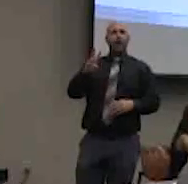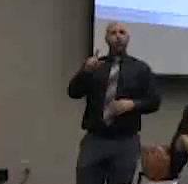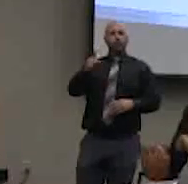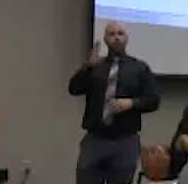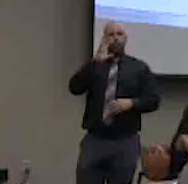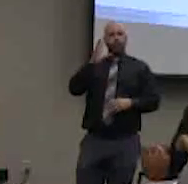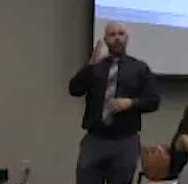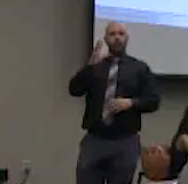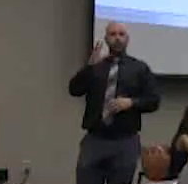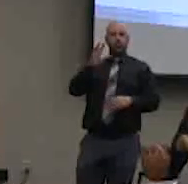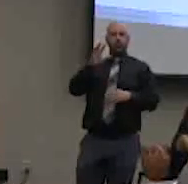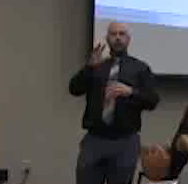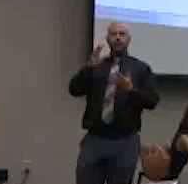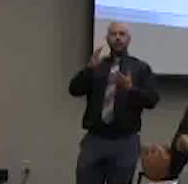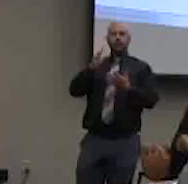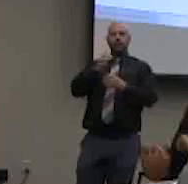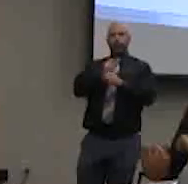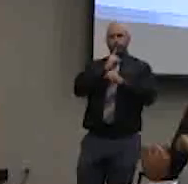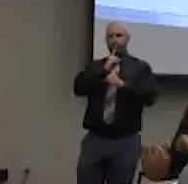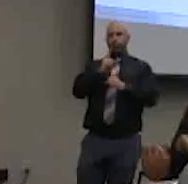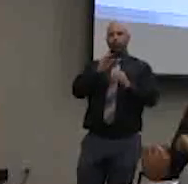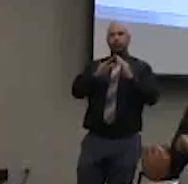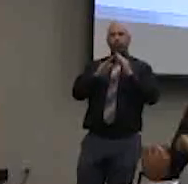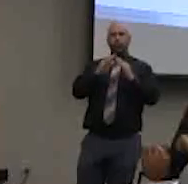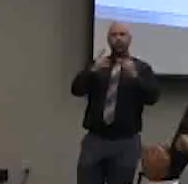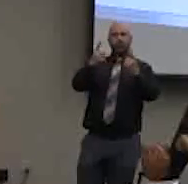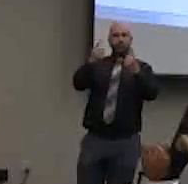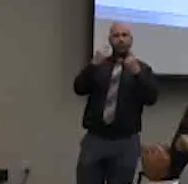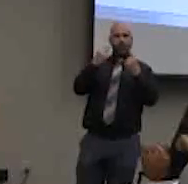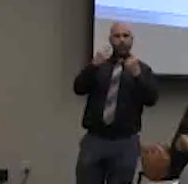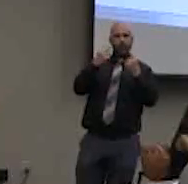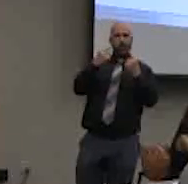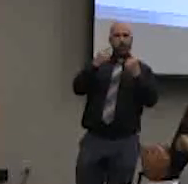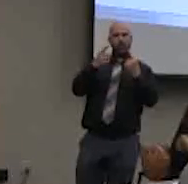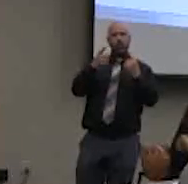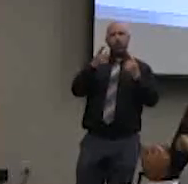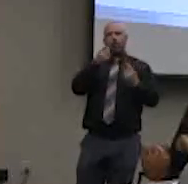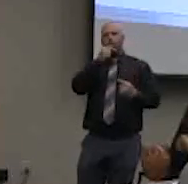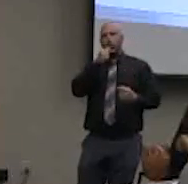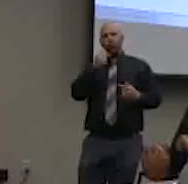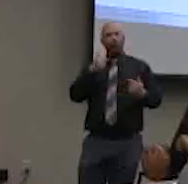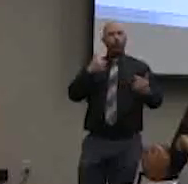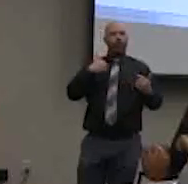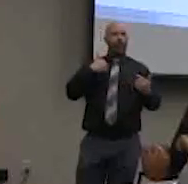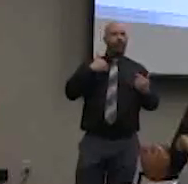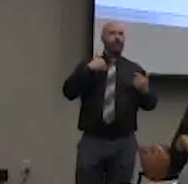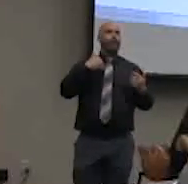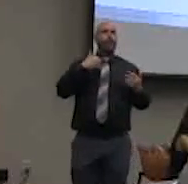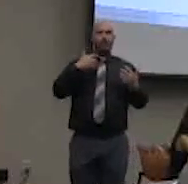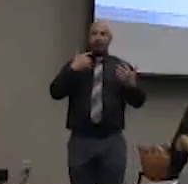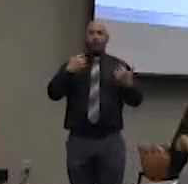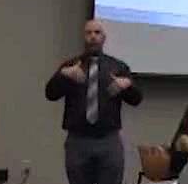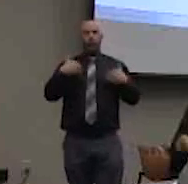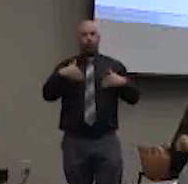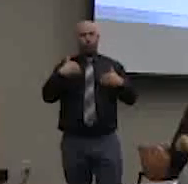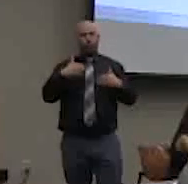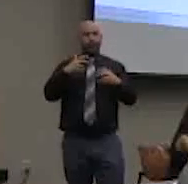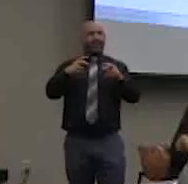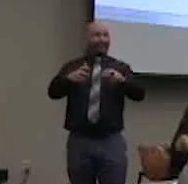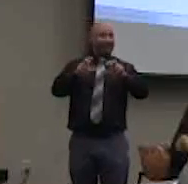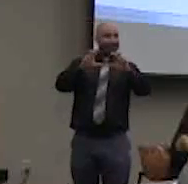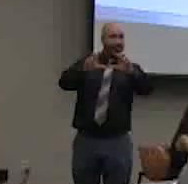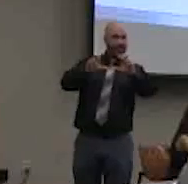that come in that maybe don't have, you know, what you all have and the investment that you have with other people, business partners, to secure